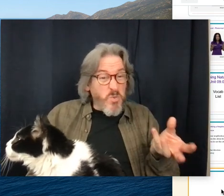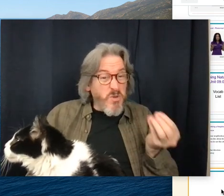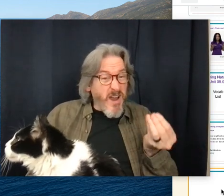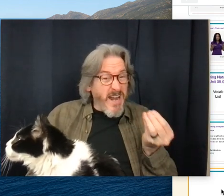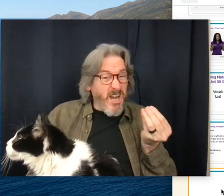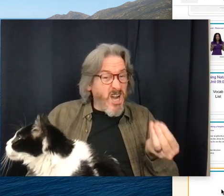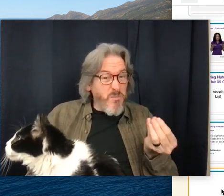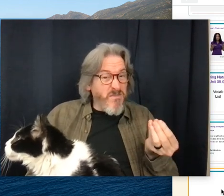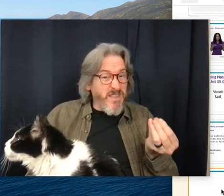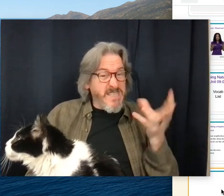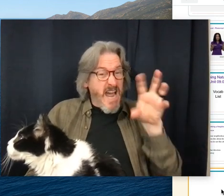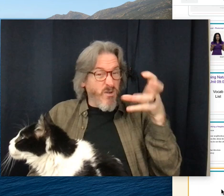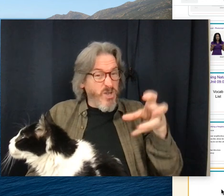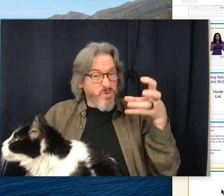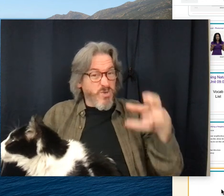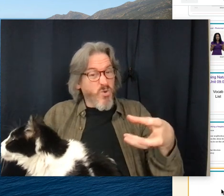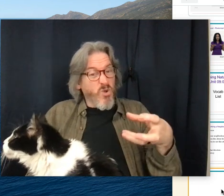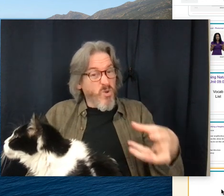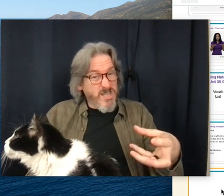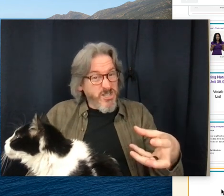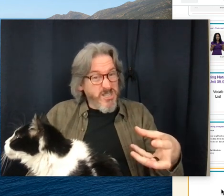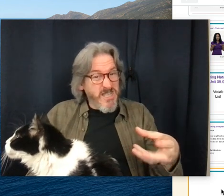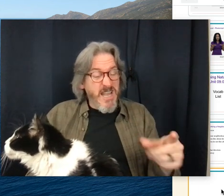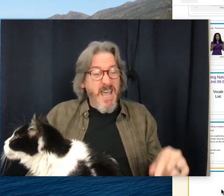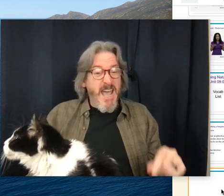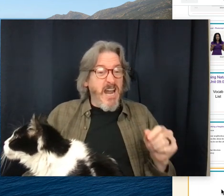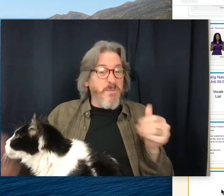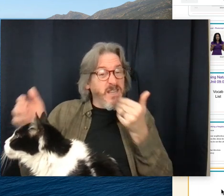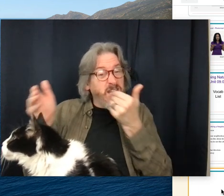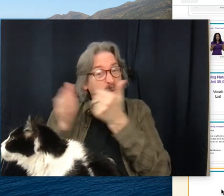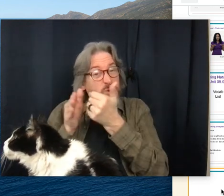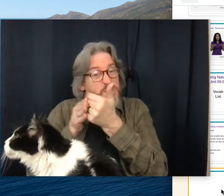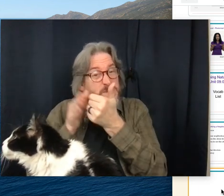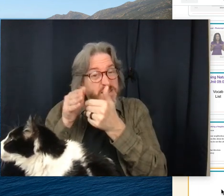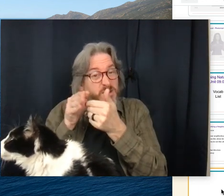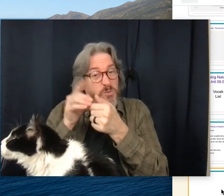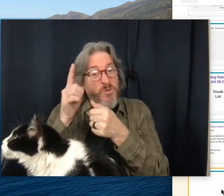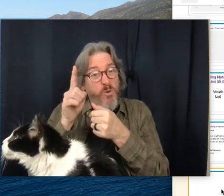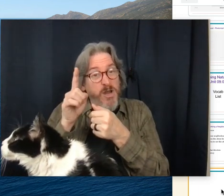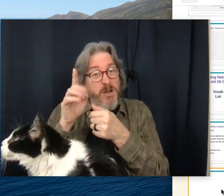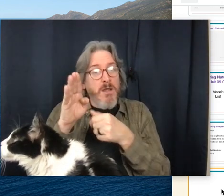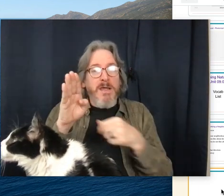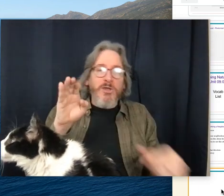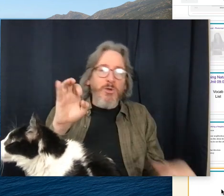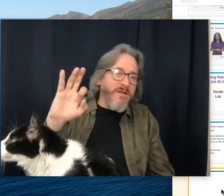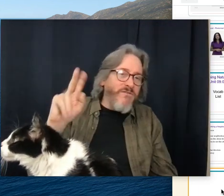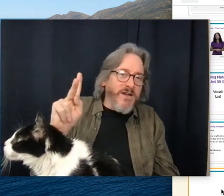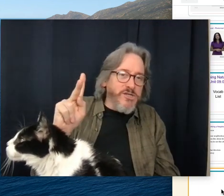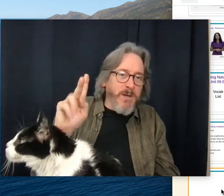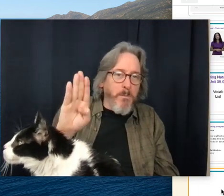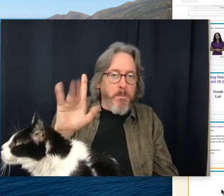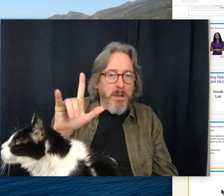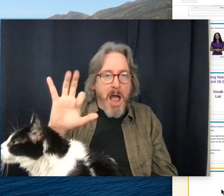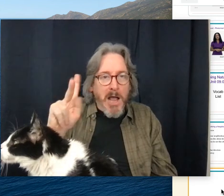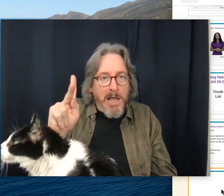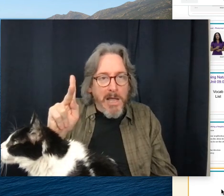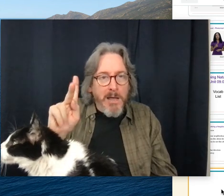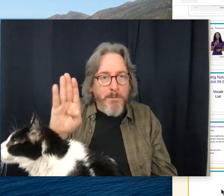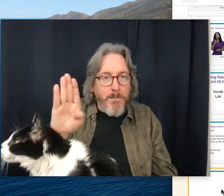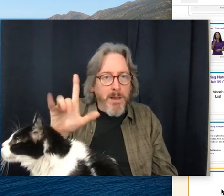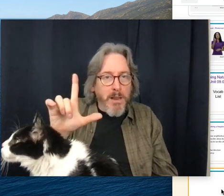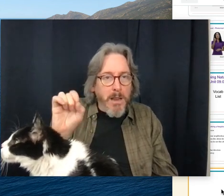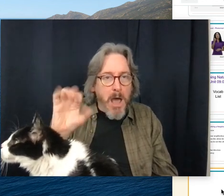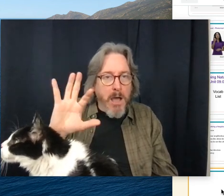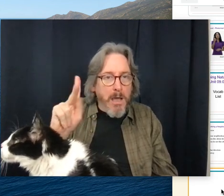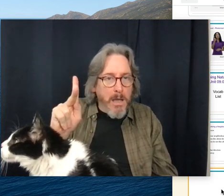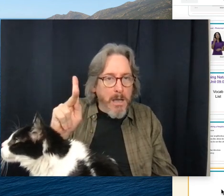a short one. They're adding a couple of things, how to use rhetorical questions and how to be a little bit more specific with one. You can fingerspell block,